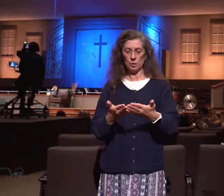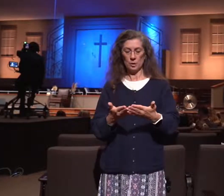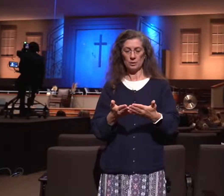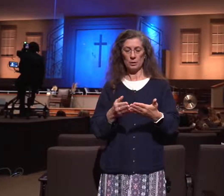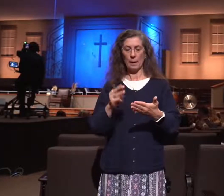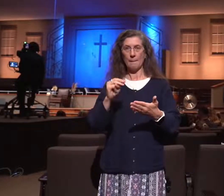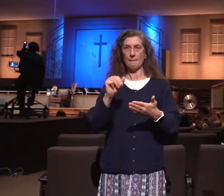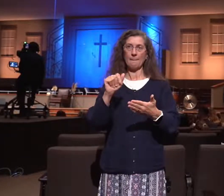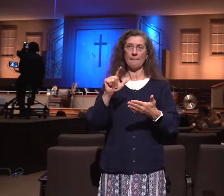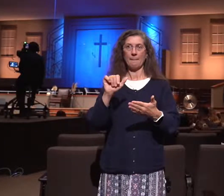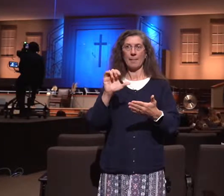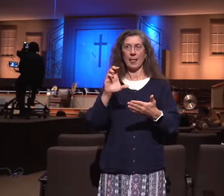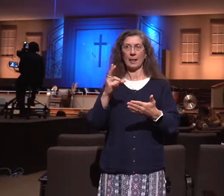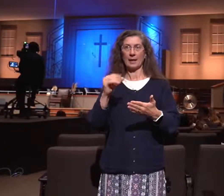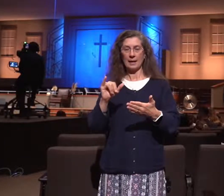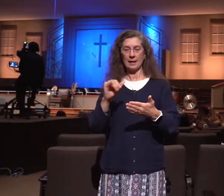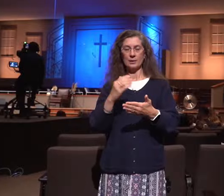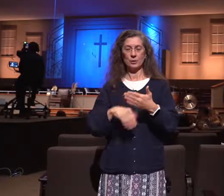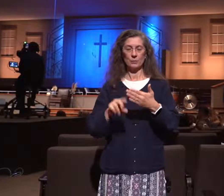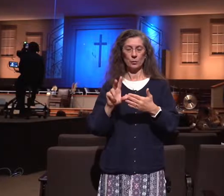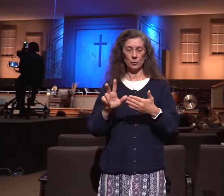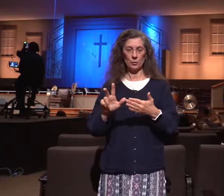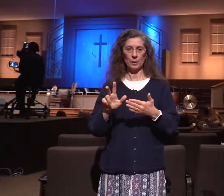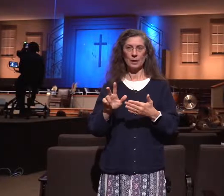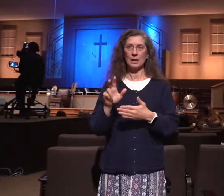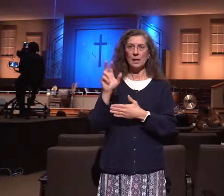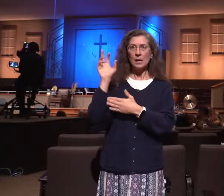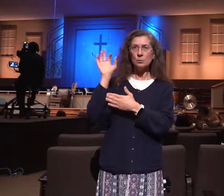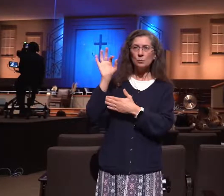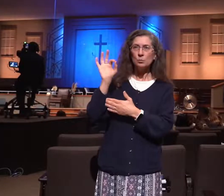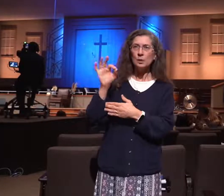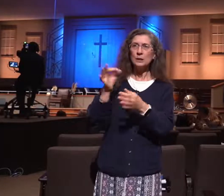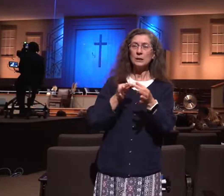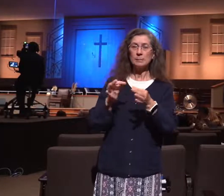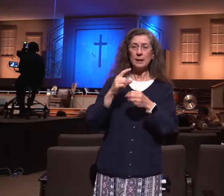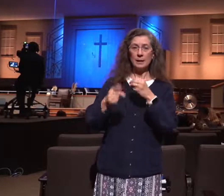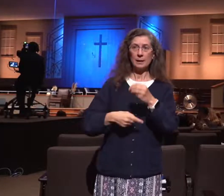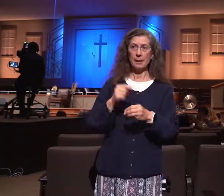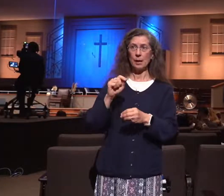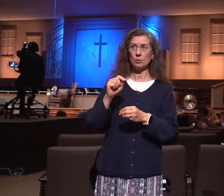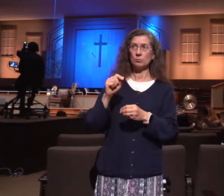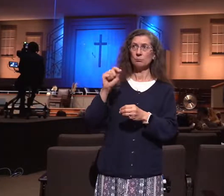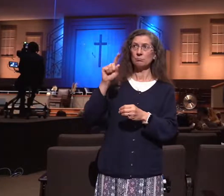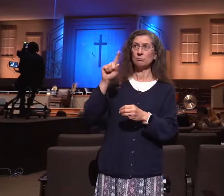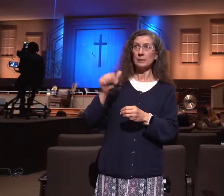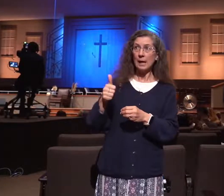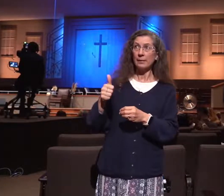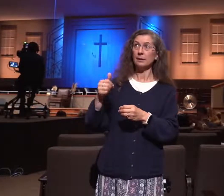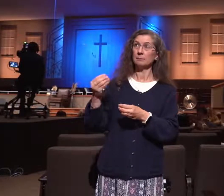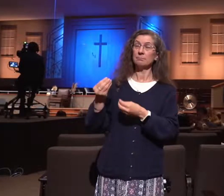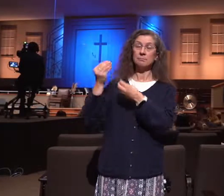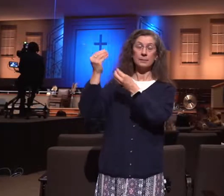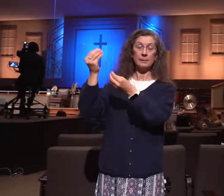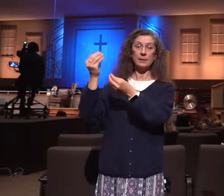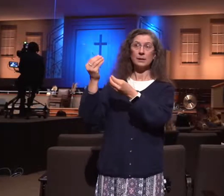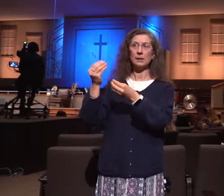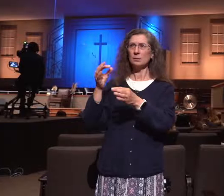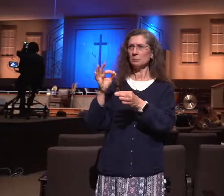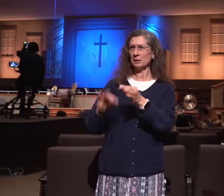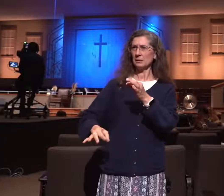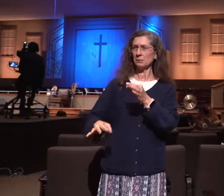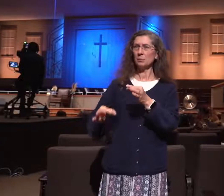chapter 3. And he taught us about tithing. And it's a very simple